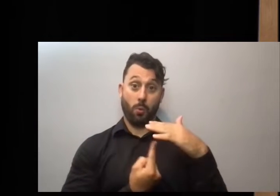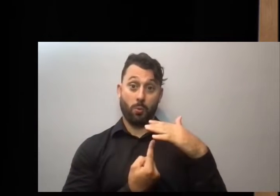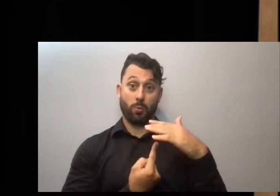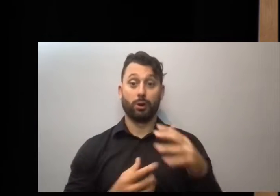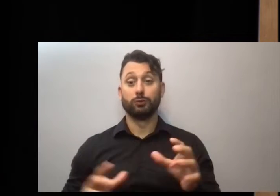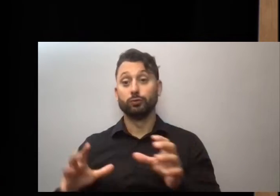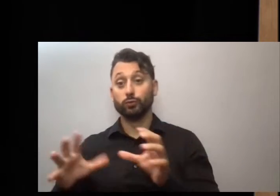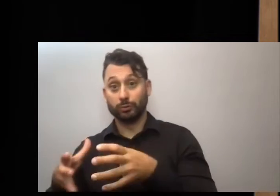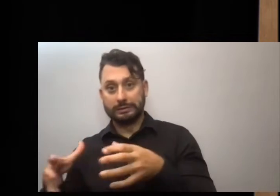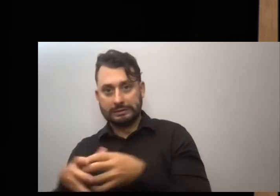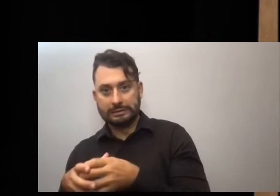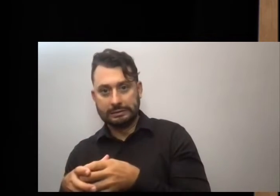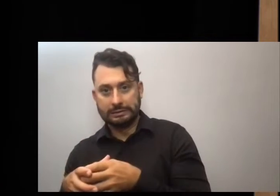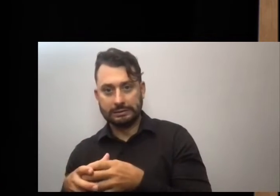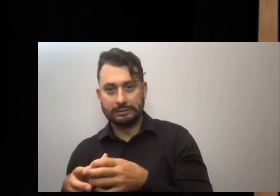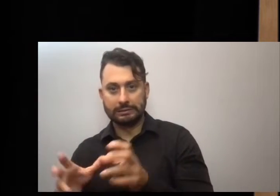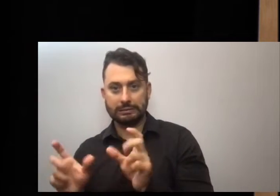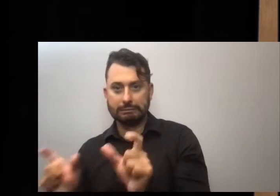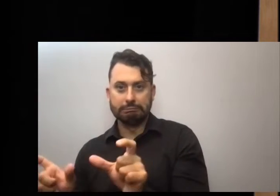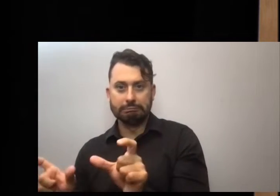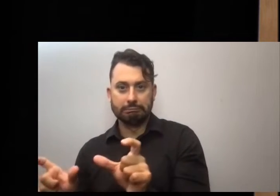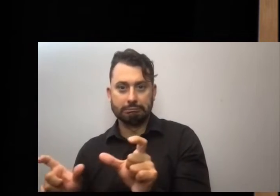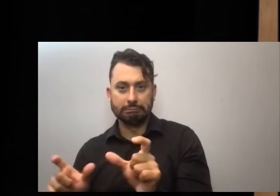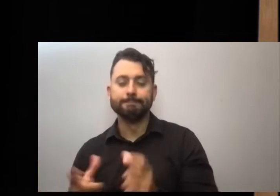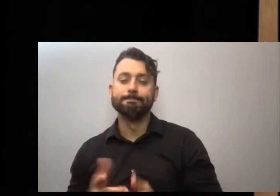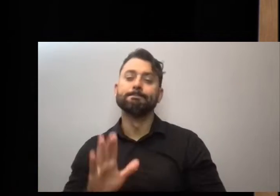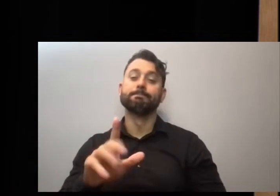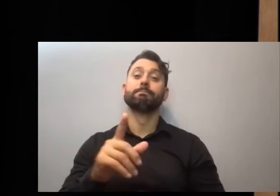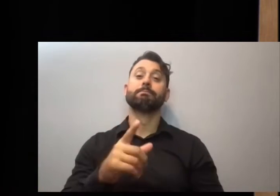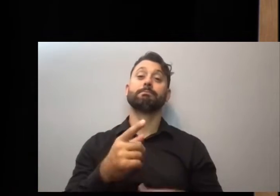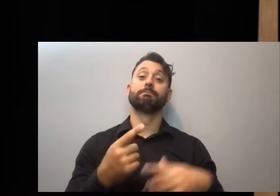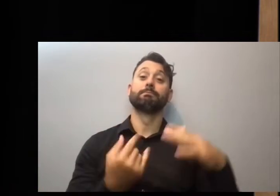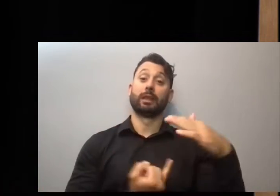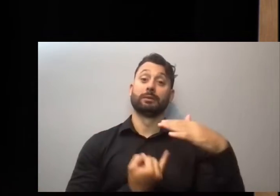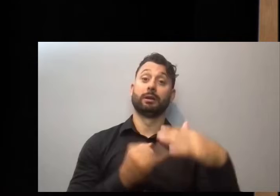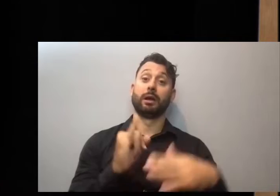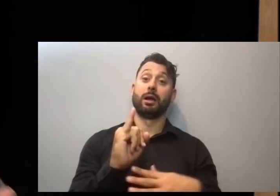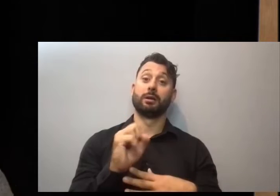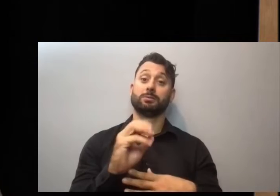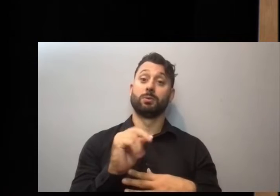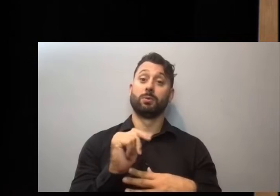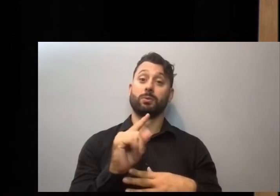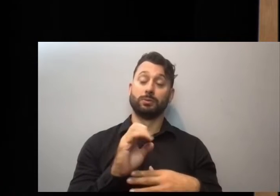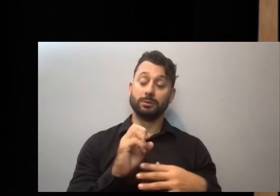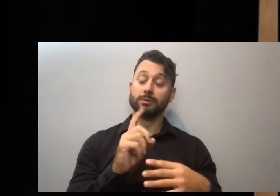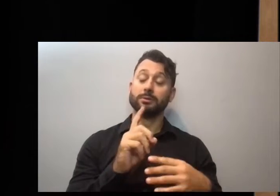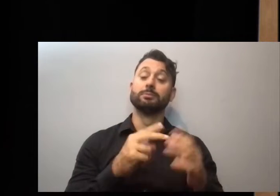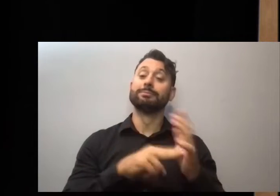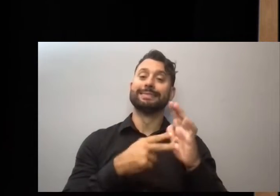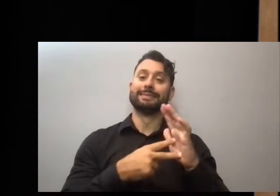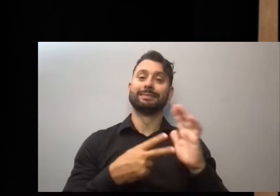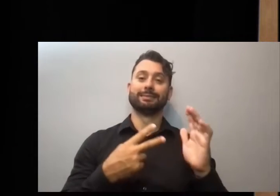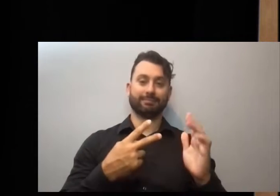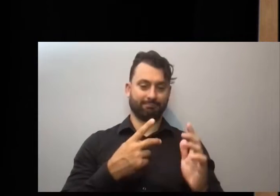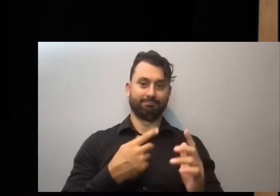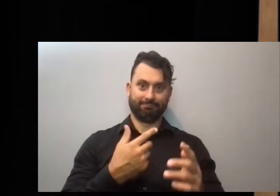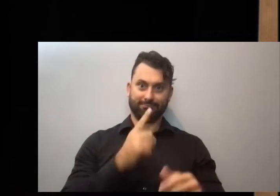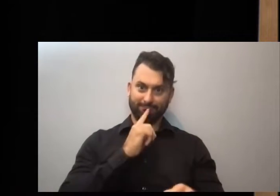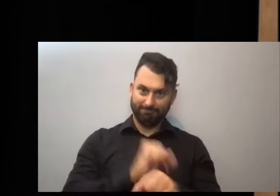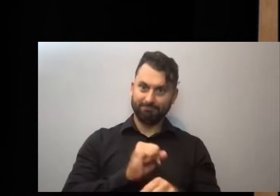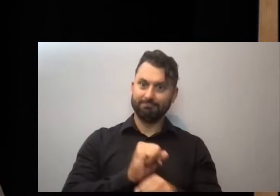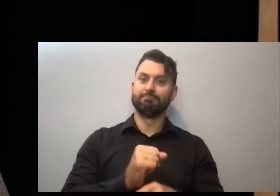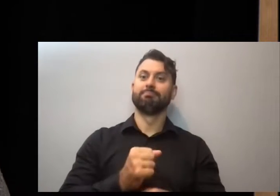who is actually sick. So you know that they have COVID-19, and we want to separate them from other people that aren't